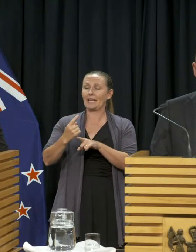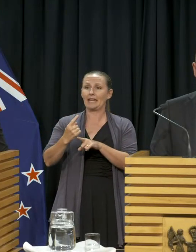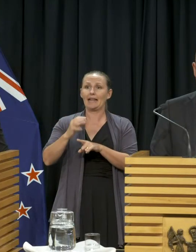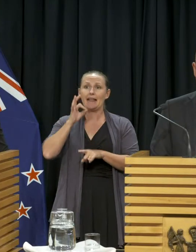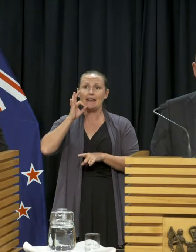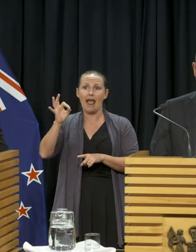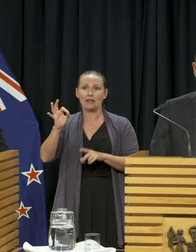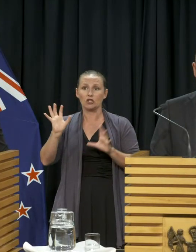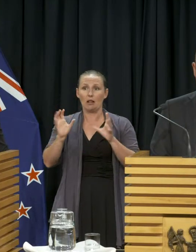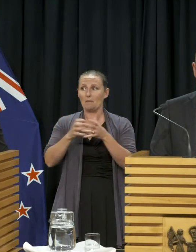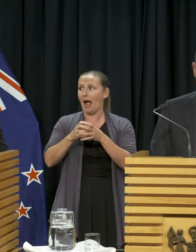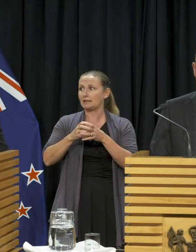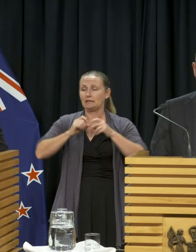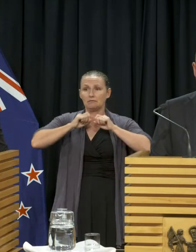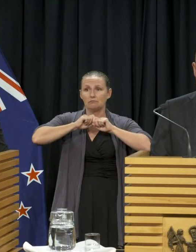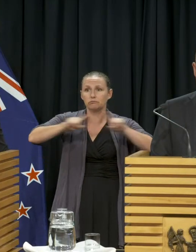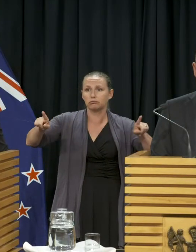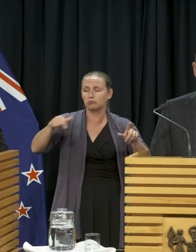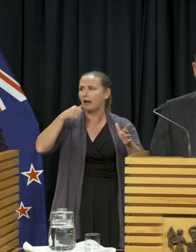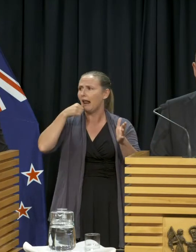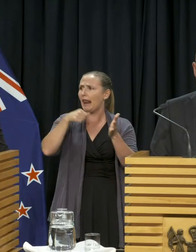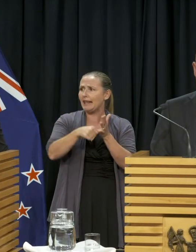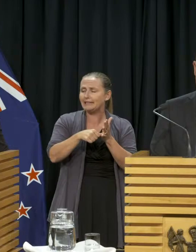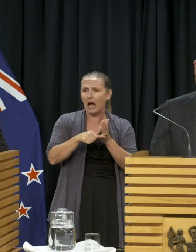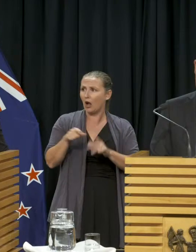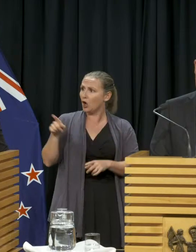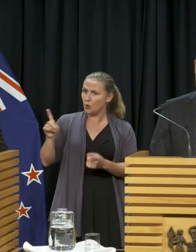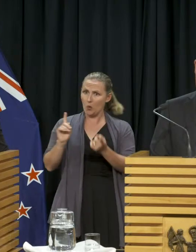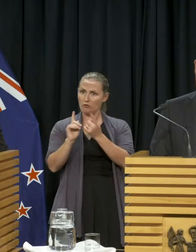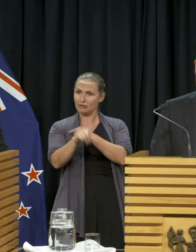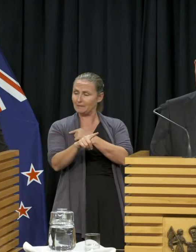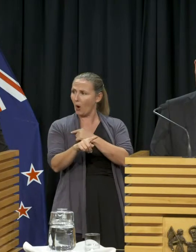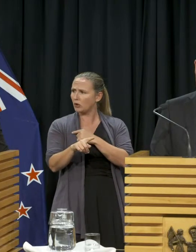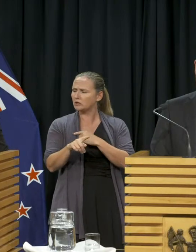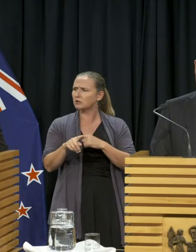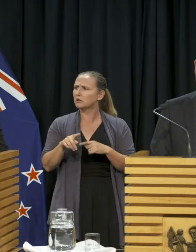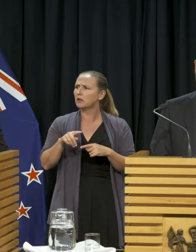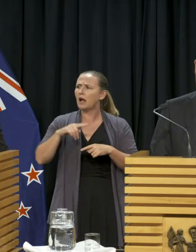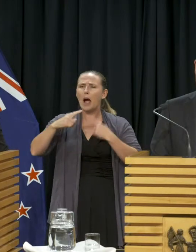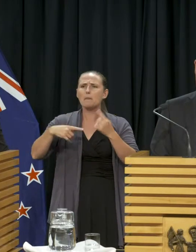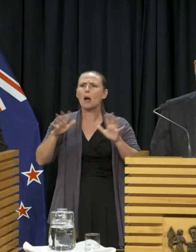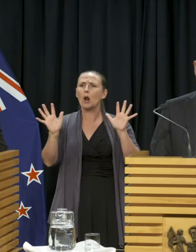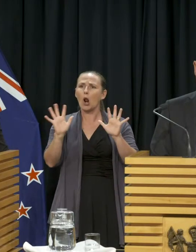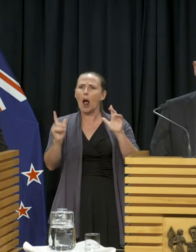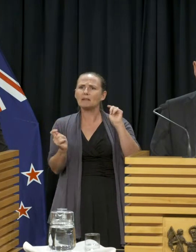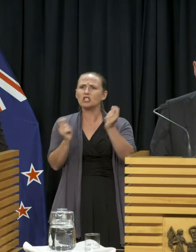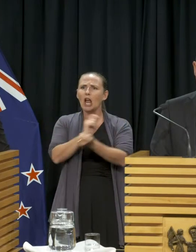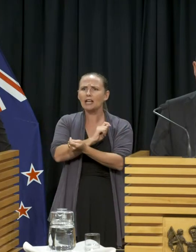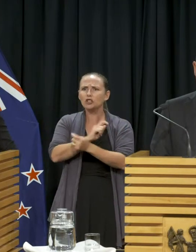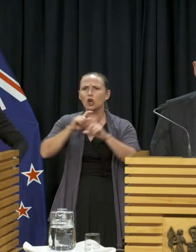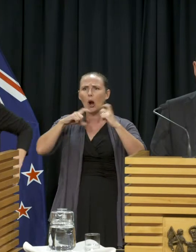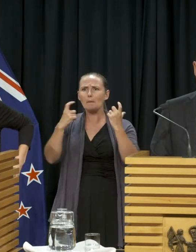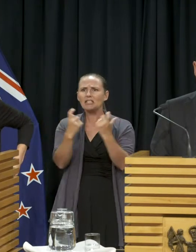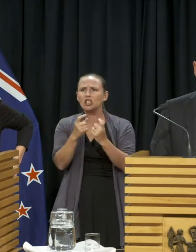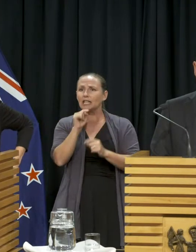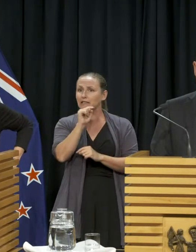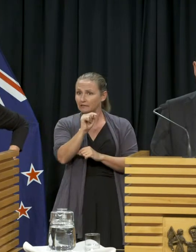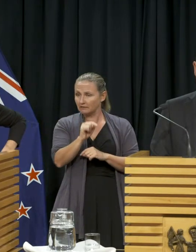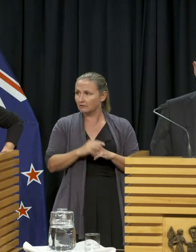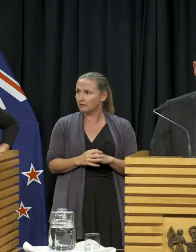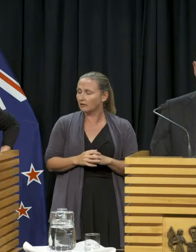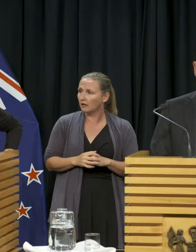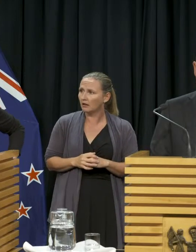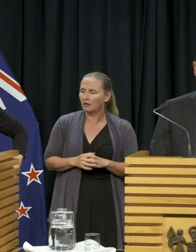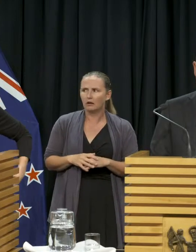an extension to the consideration of the Climate Change Commission? Oh, I don't know